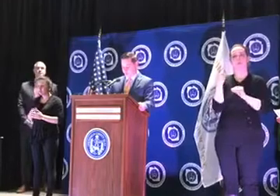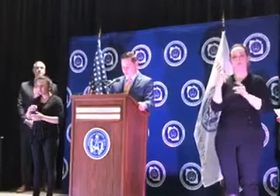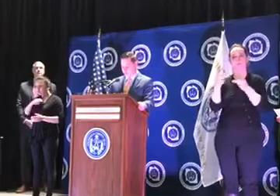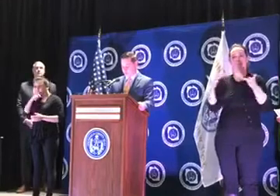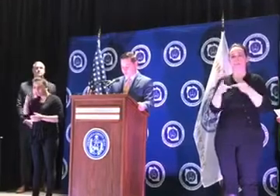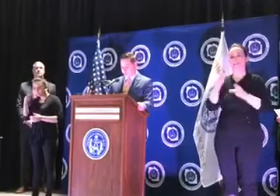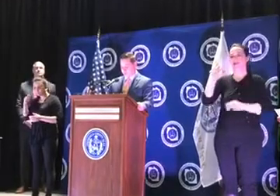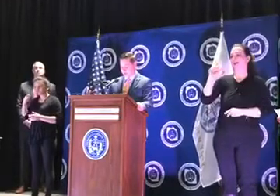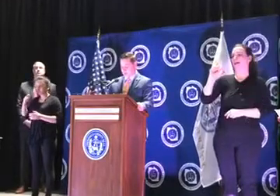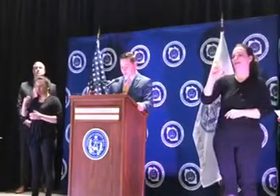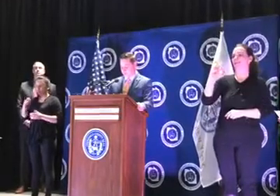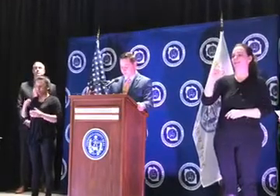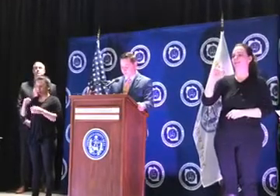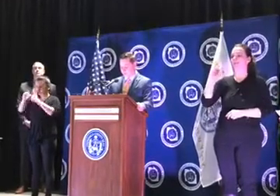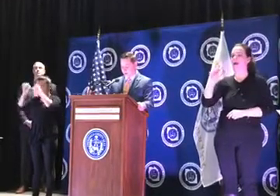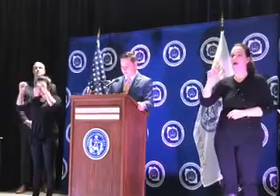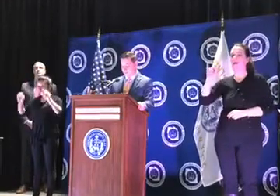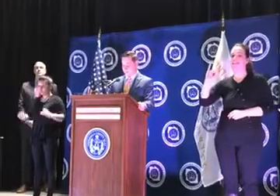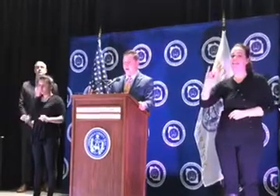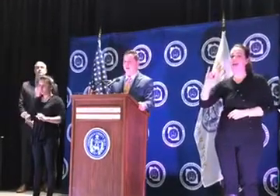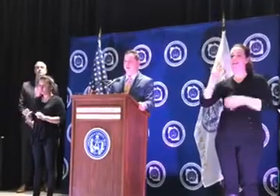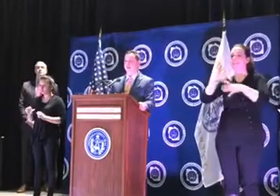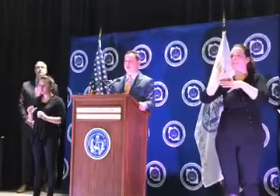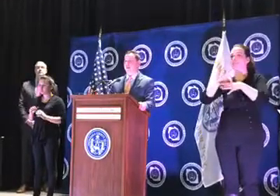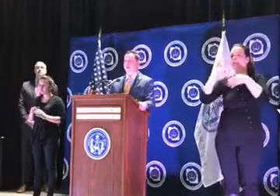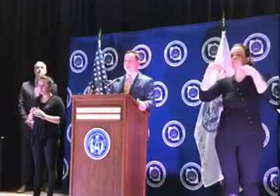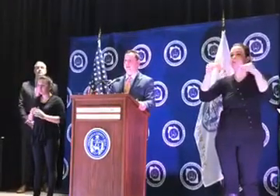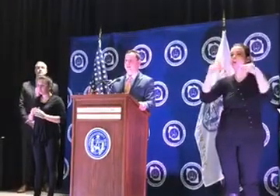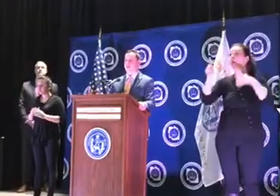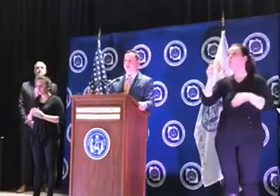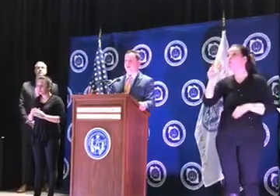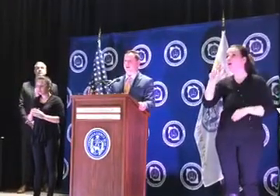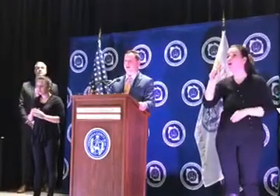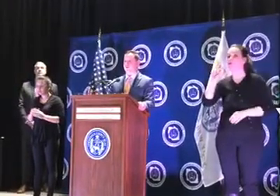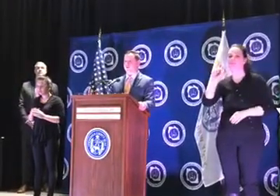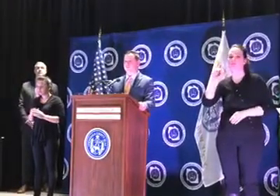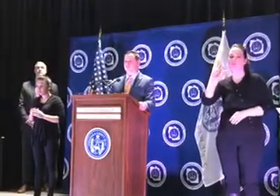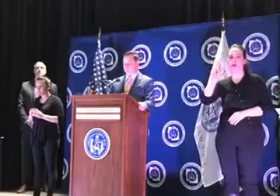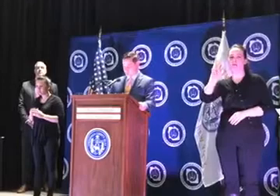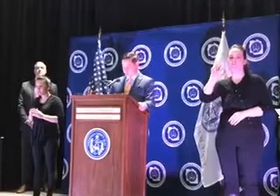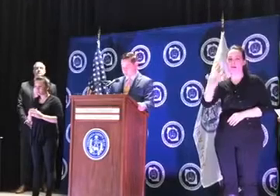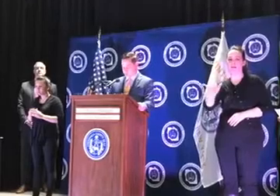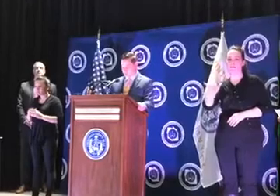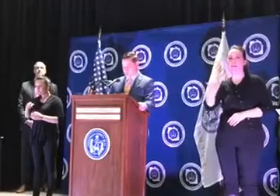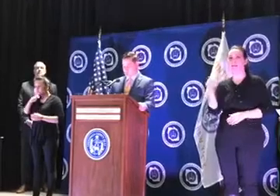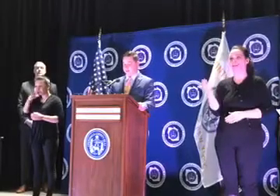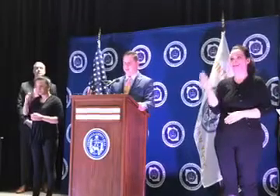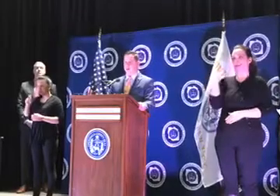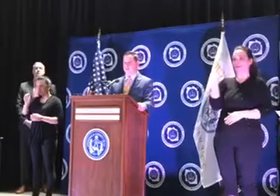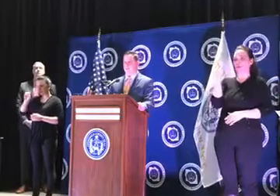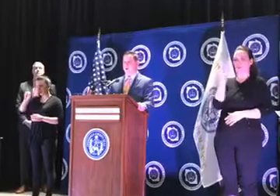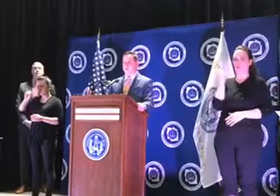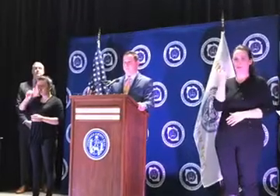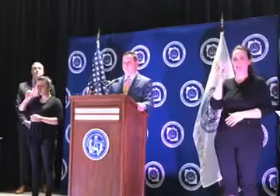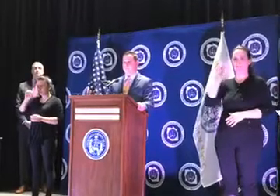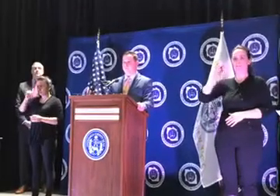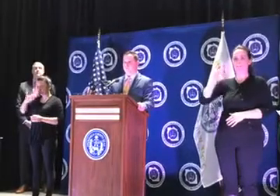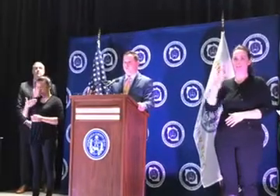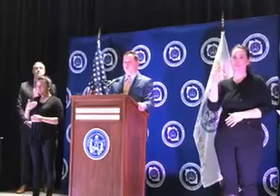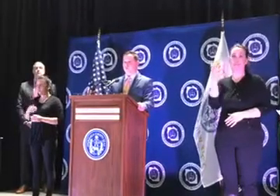between 12:30 and 4 p.m. on Tuesday, St. Patrick's Day, please contact our health